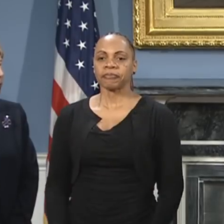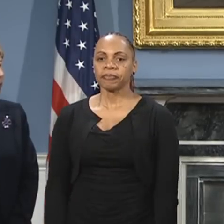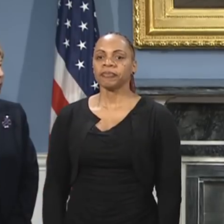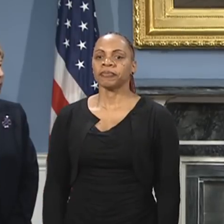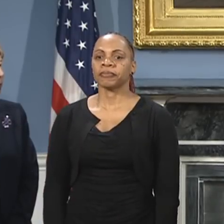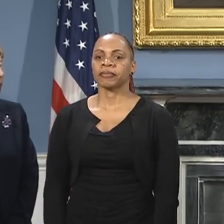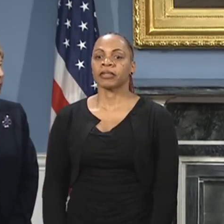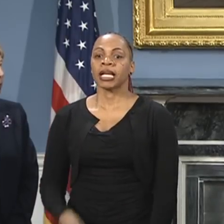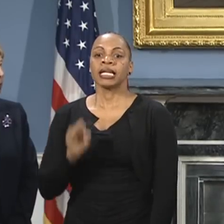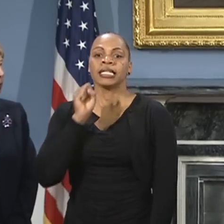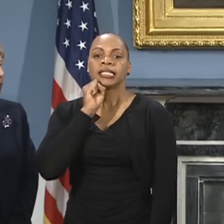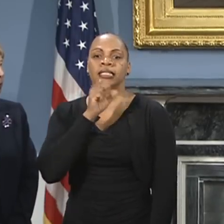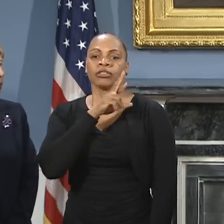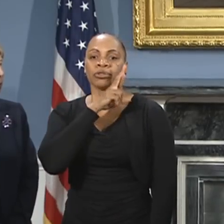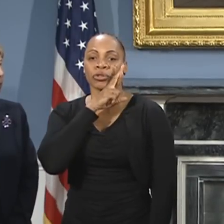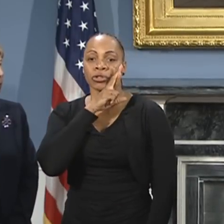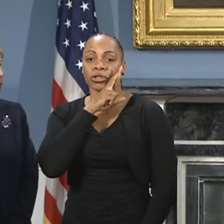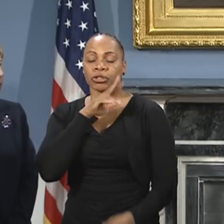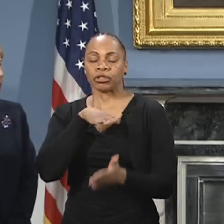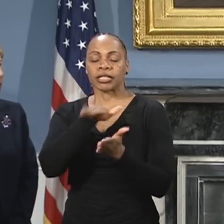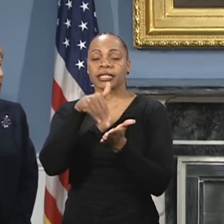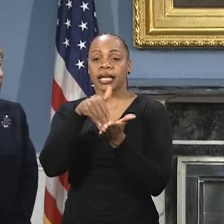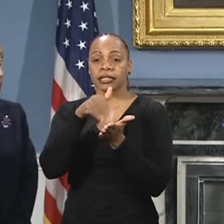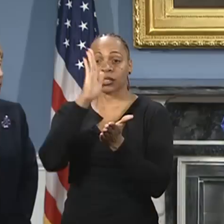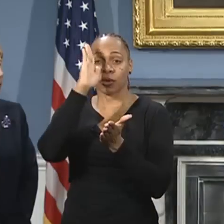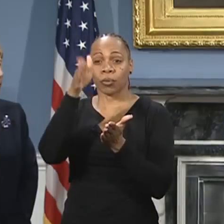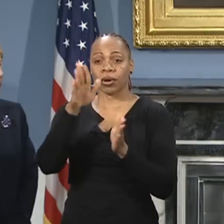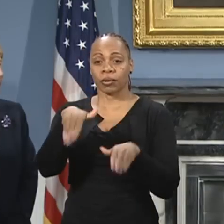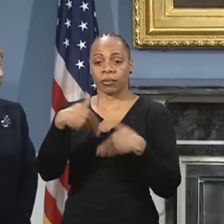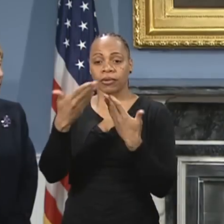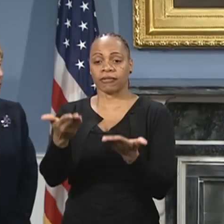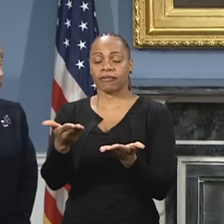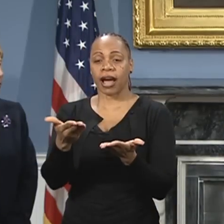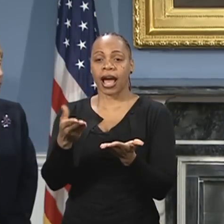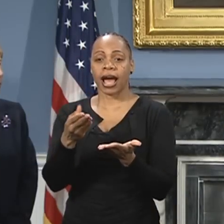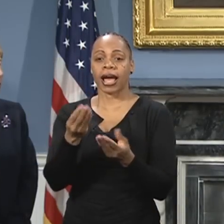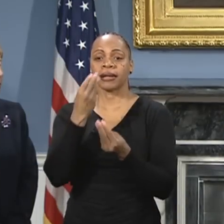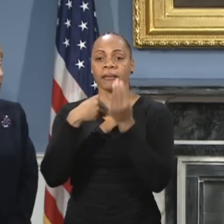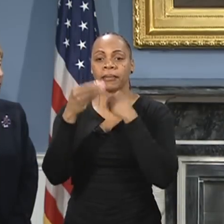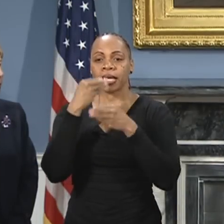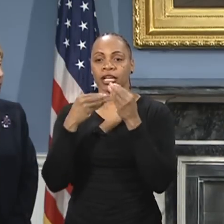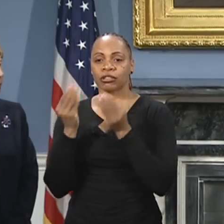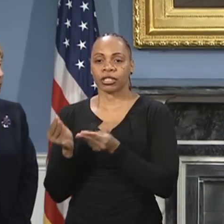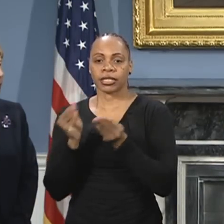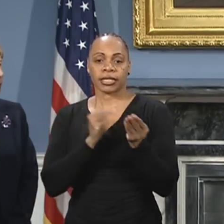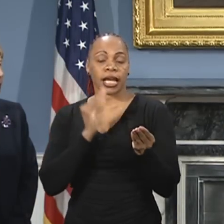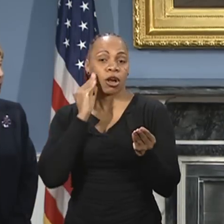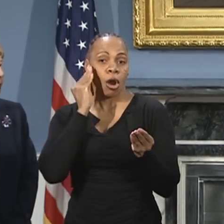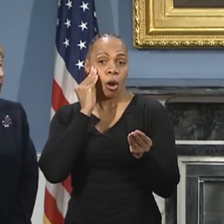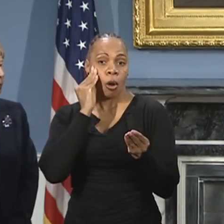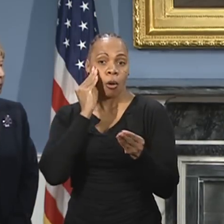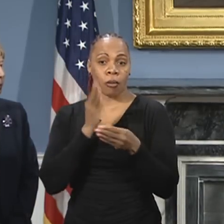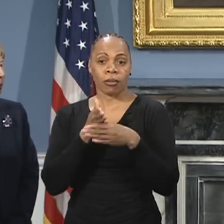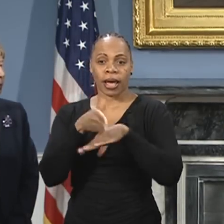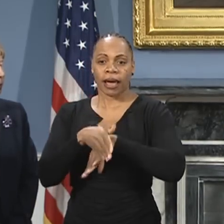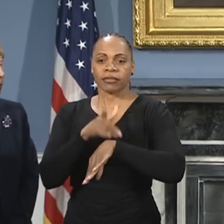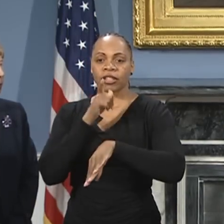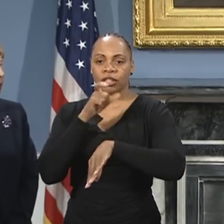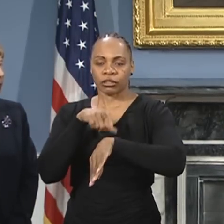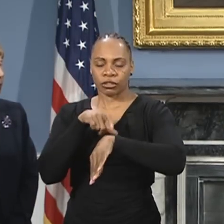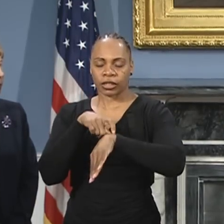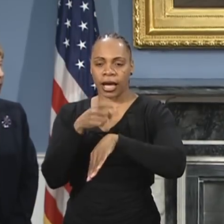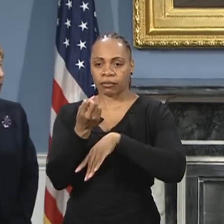For our seniors, senior centers will be providing take-home meals, and they will be closing after lunchtime. The